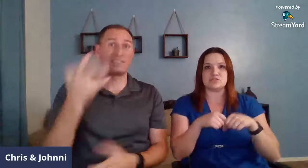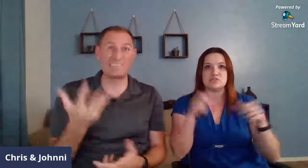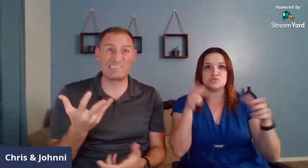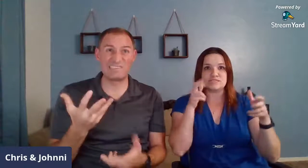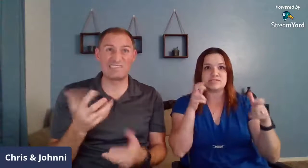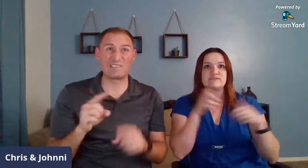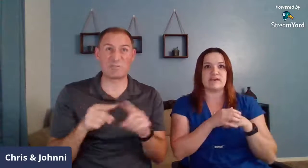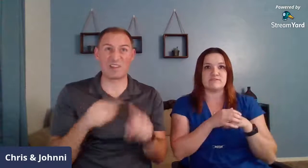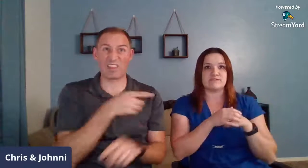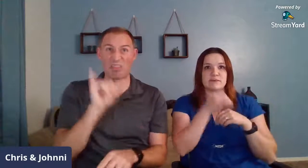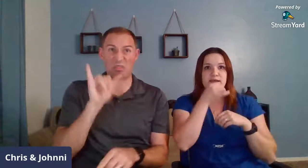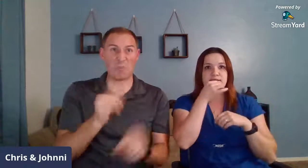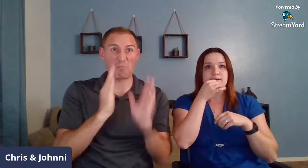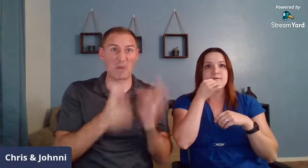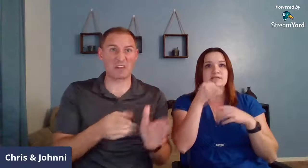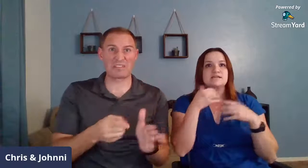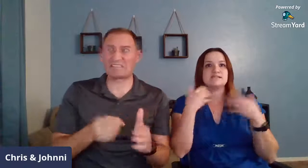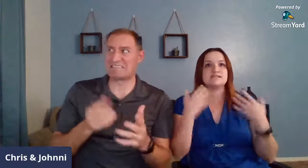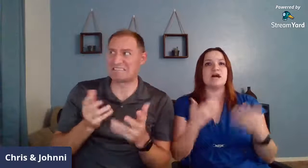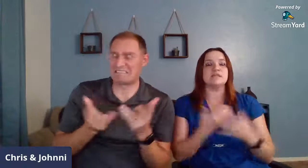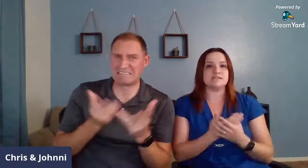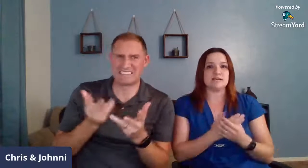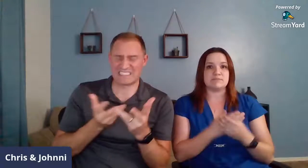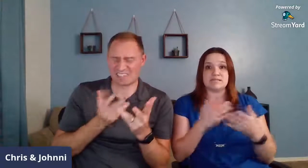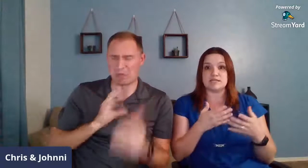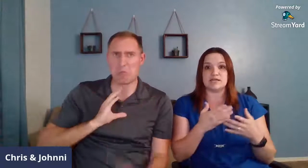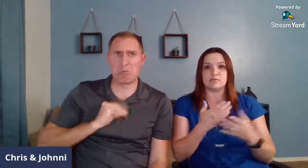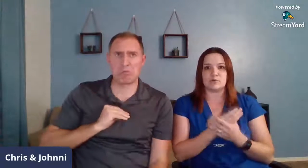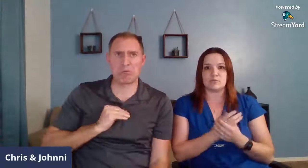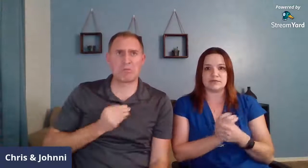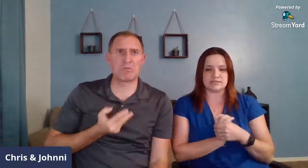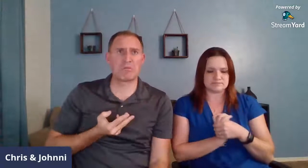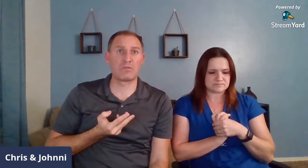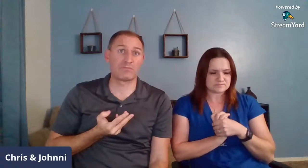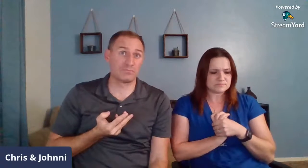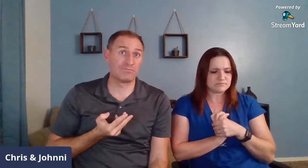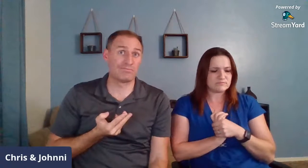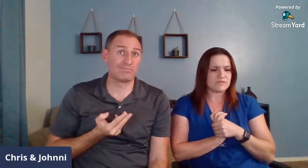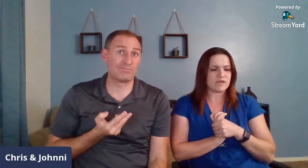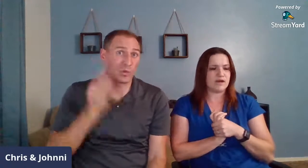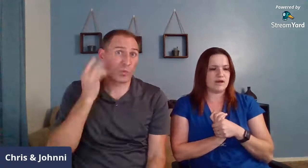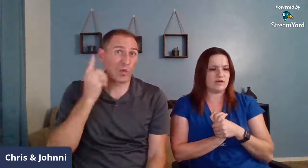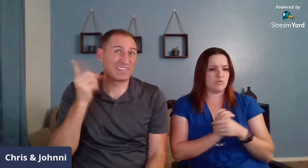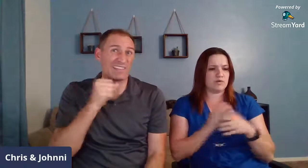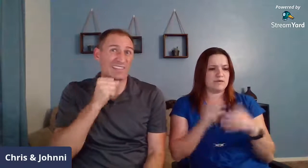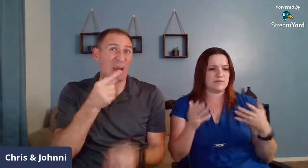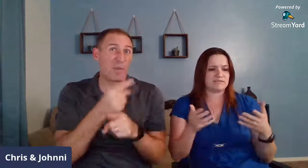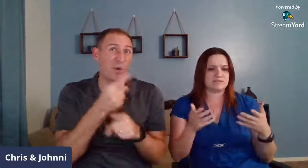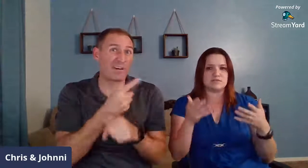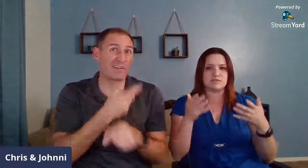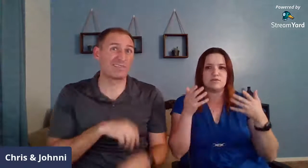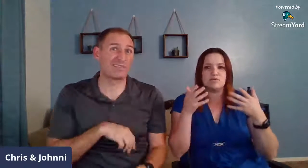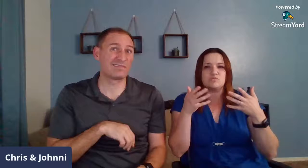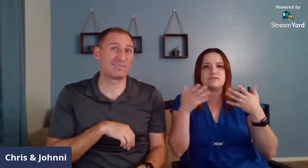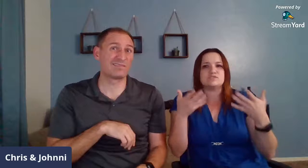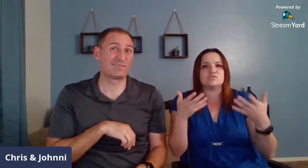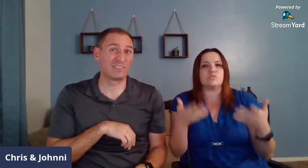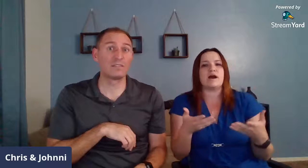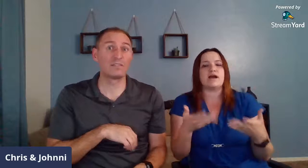who's receiving that feedback because it's not being done appropriately. One of the reasons why you